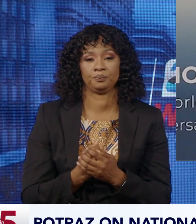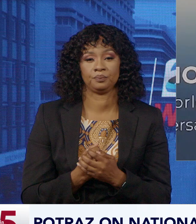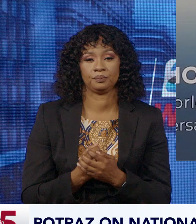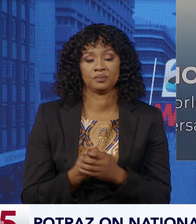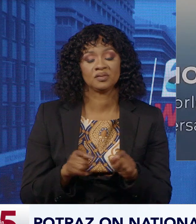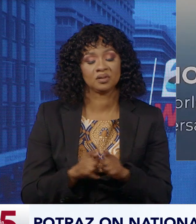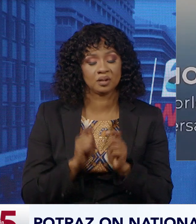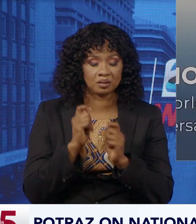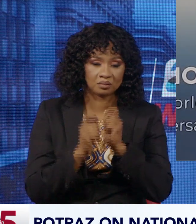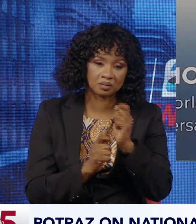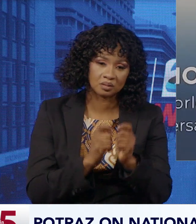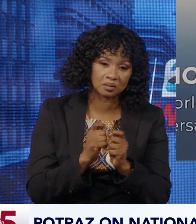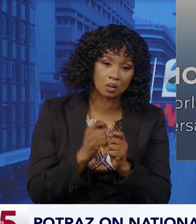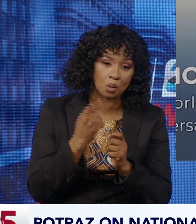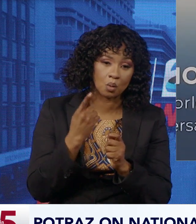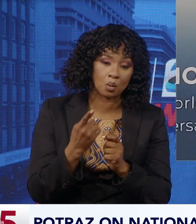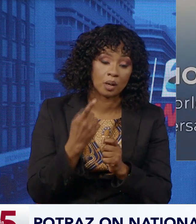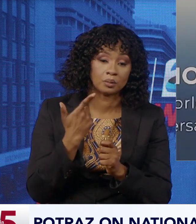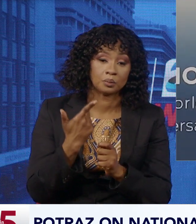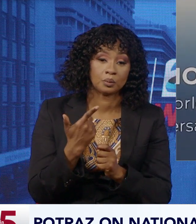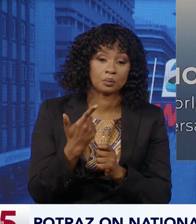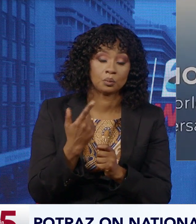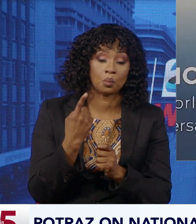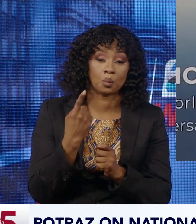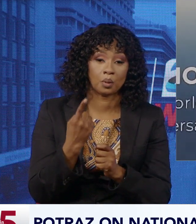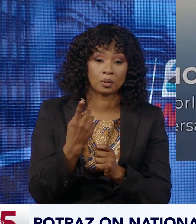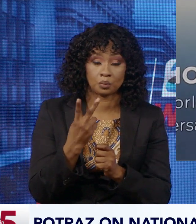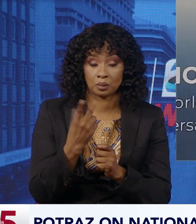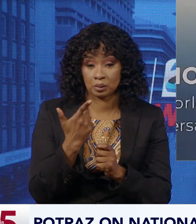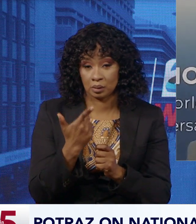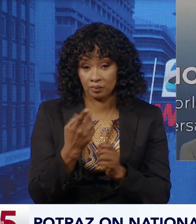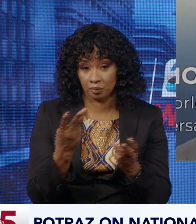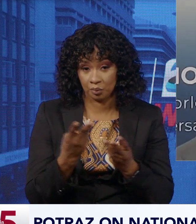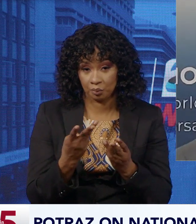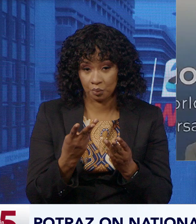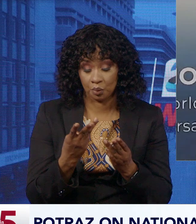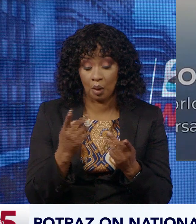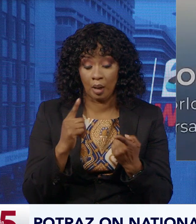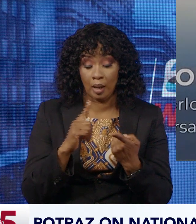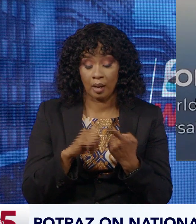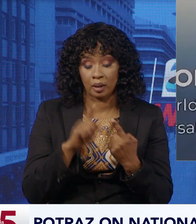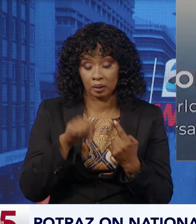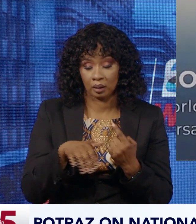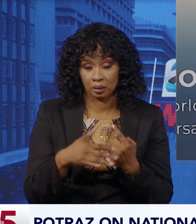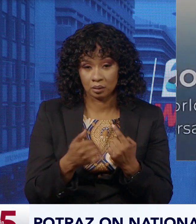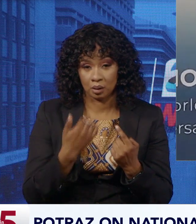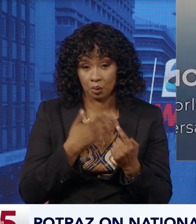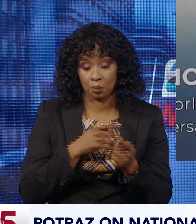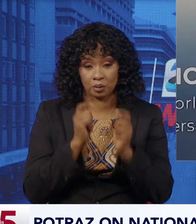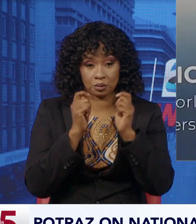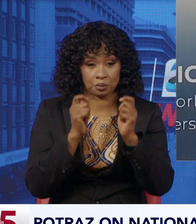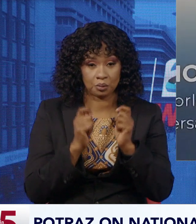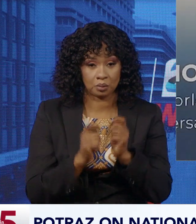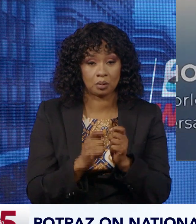we trained about 127 people, and our target for this year is 210 participants.